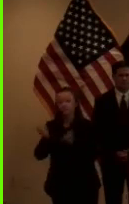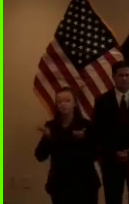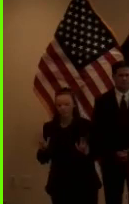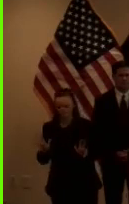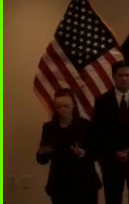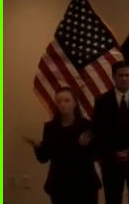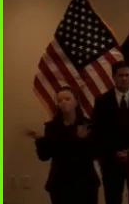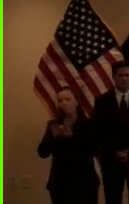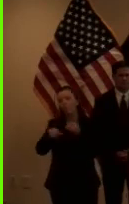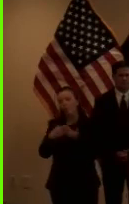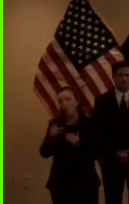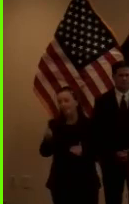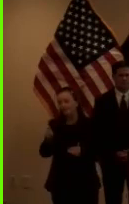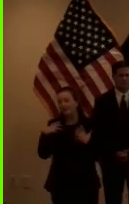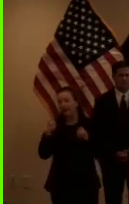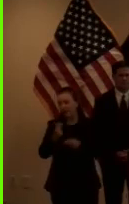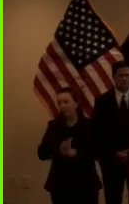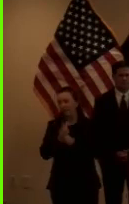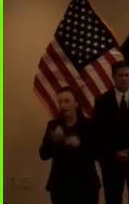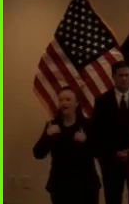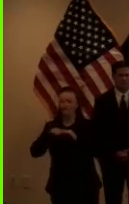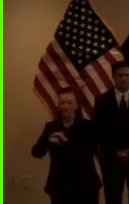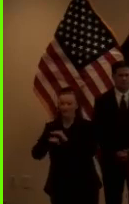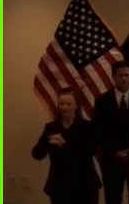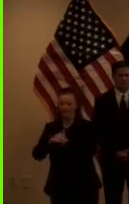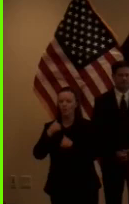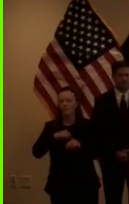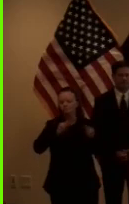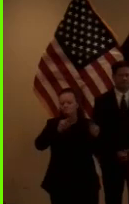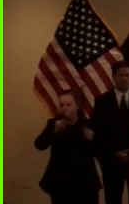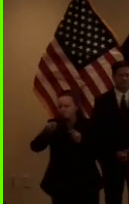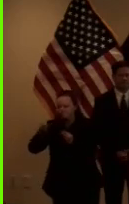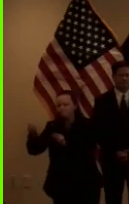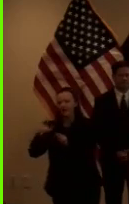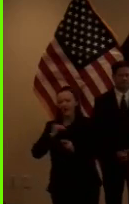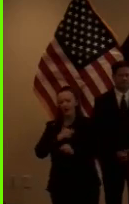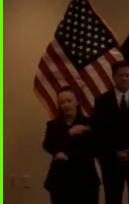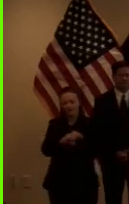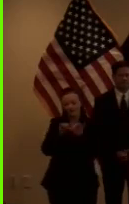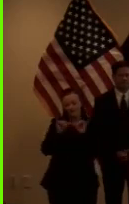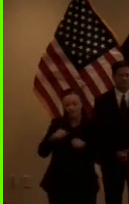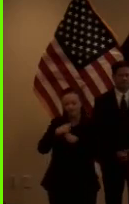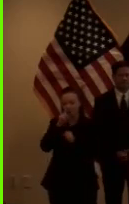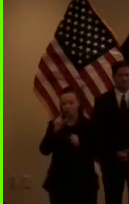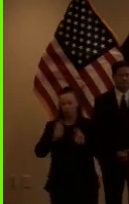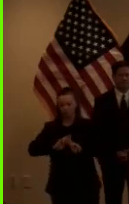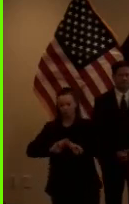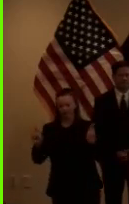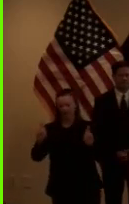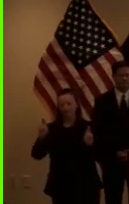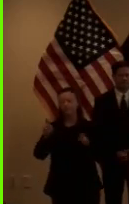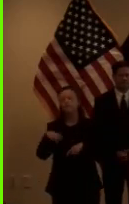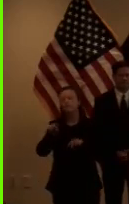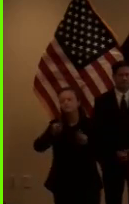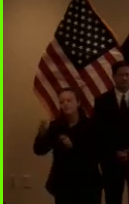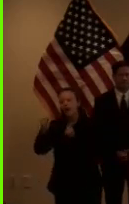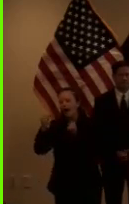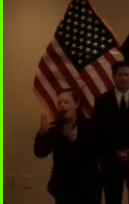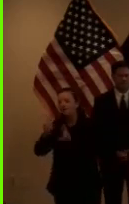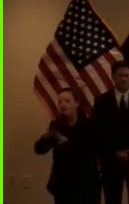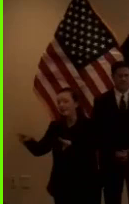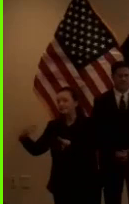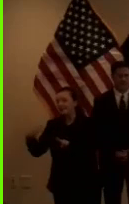we're closely monitoring the health of our healthcare system, including the number of inpatient and ICU beds in use and available, and the